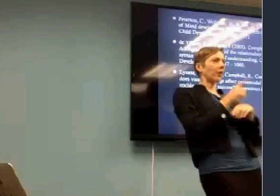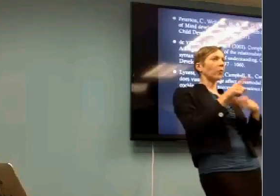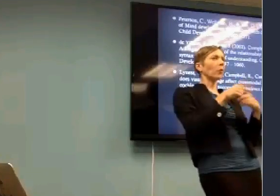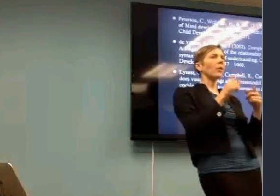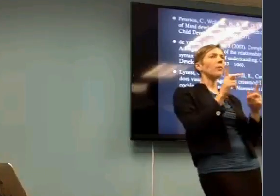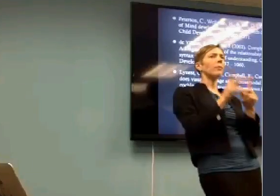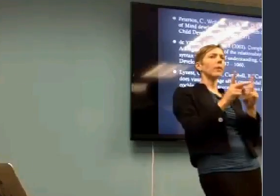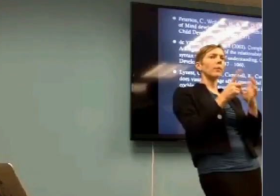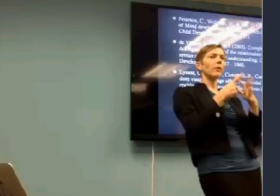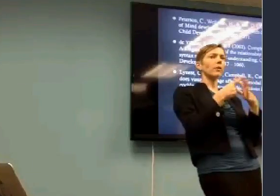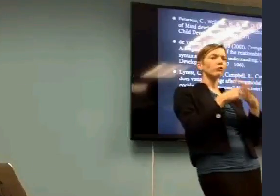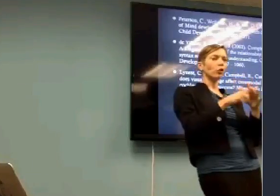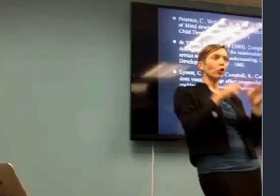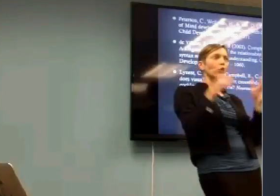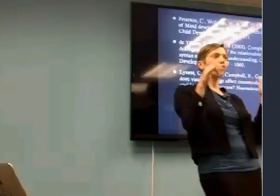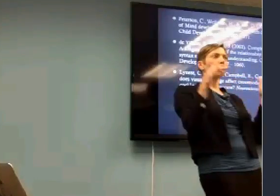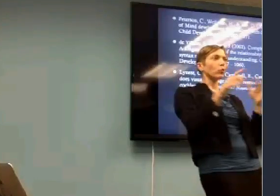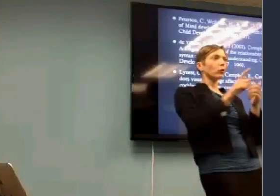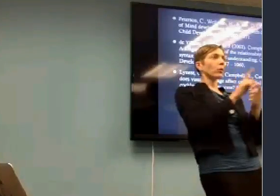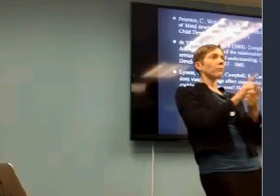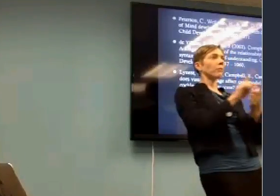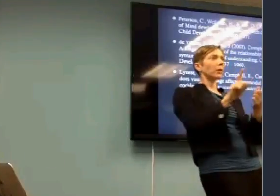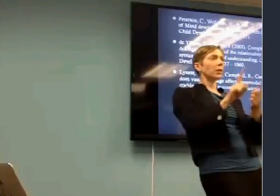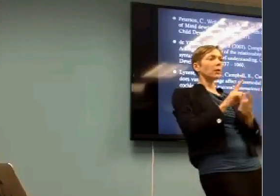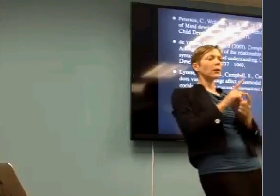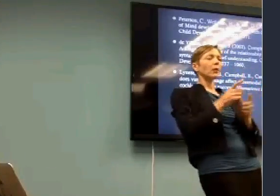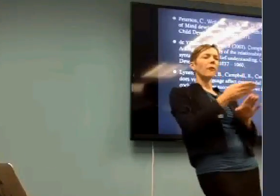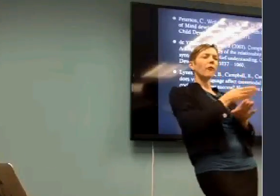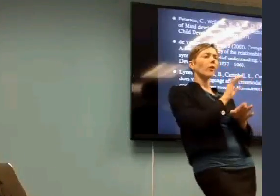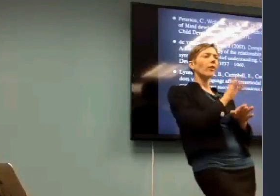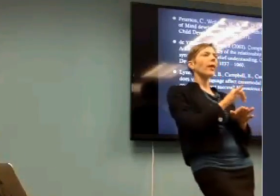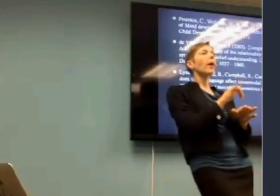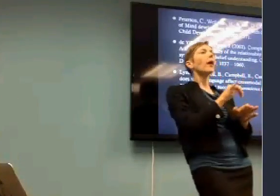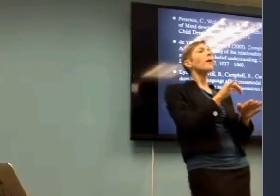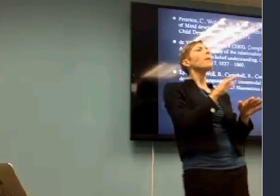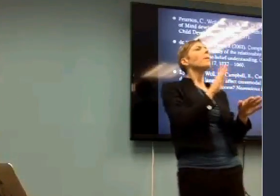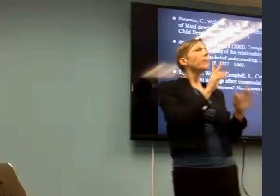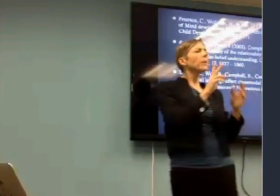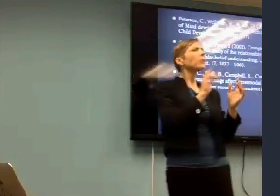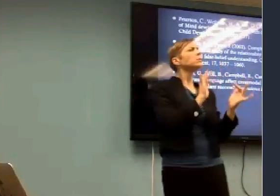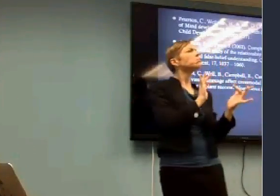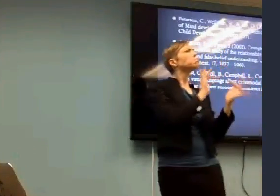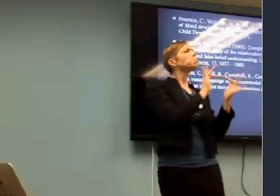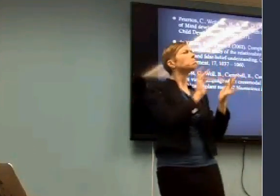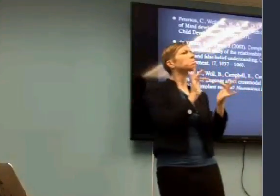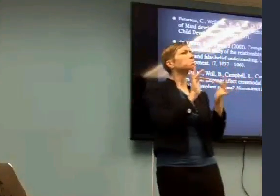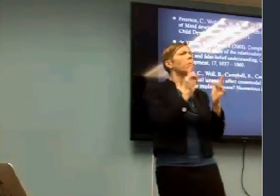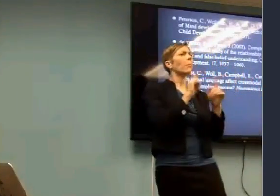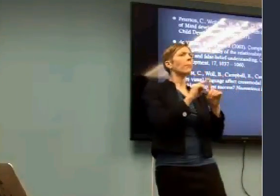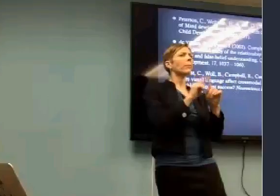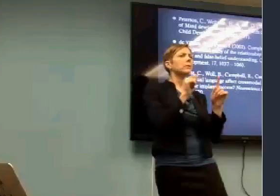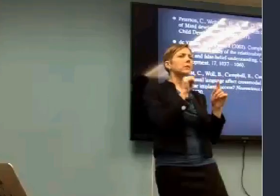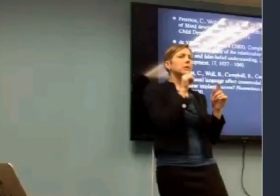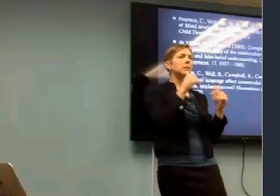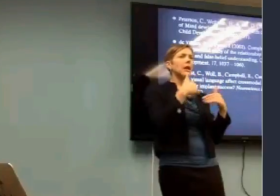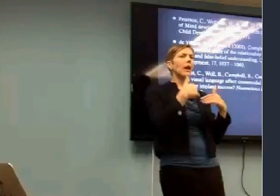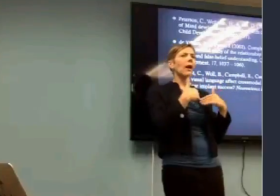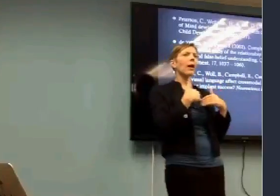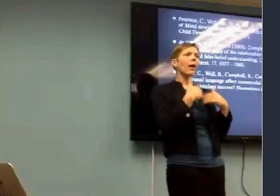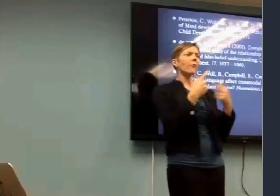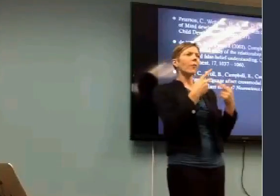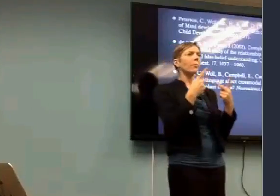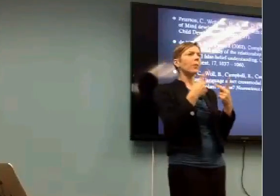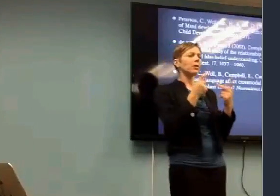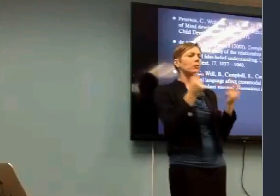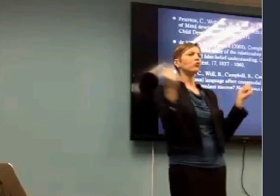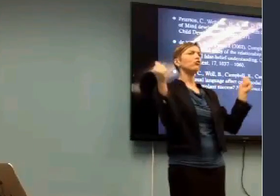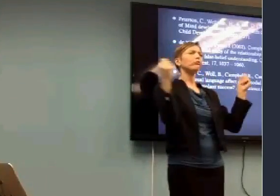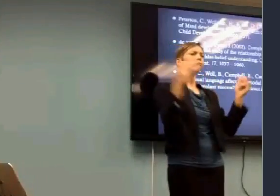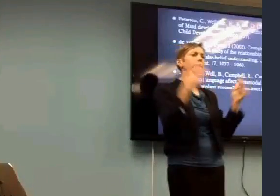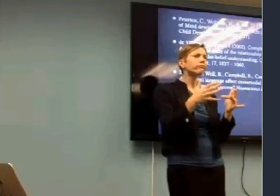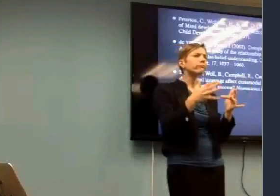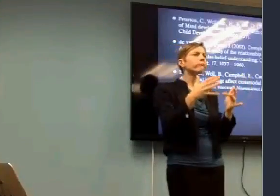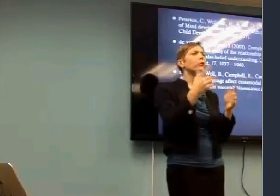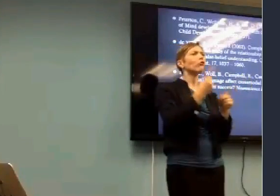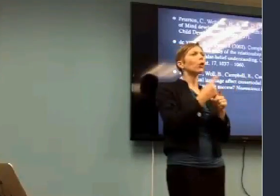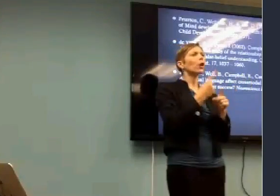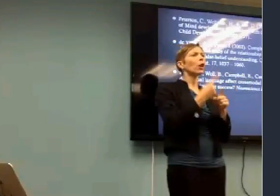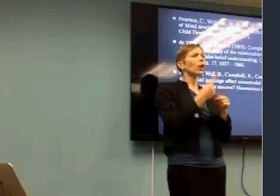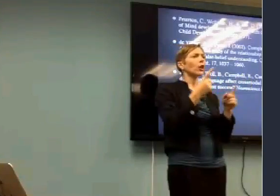particularly since the founding of this school, where we saw for the first time deaf people coming together using language. There was some minimal contact between deaf and hard hearing